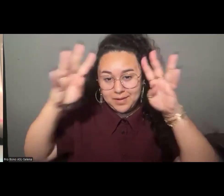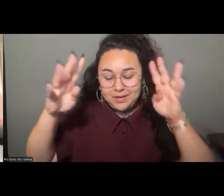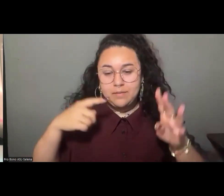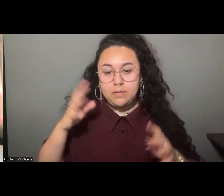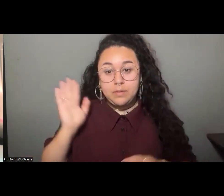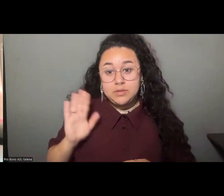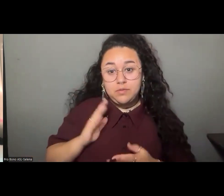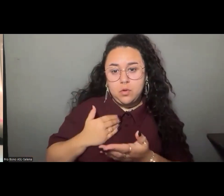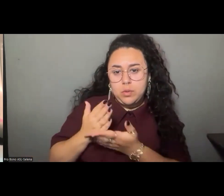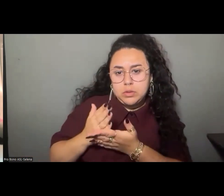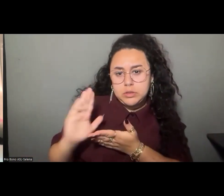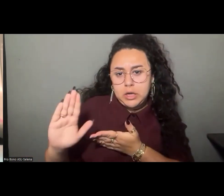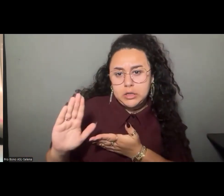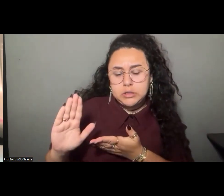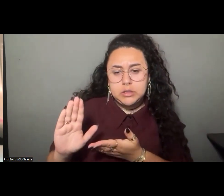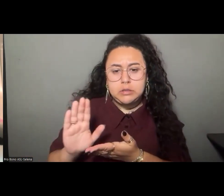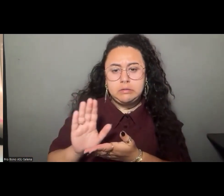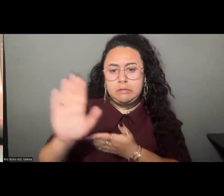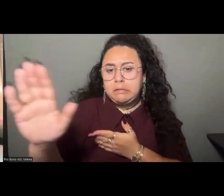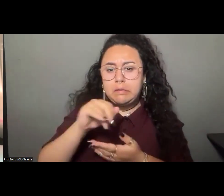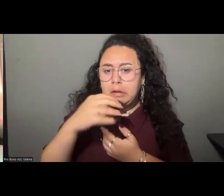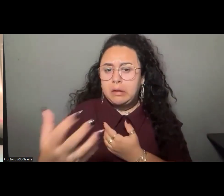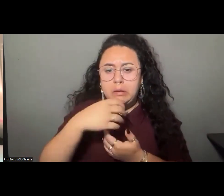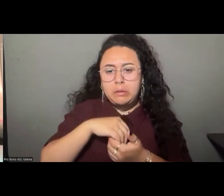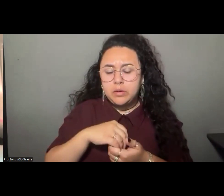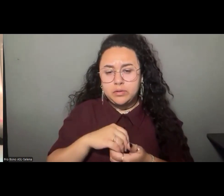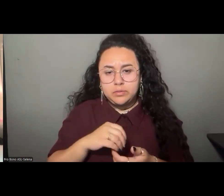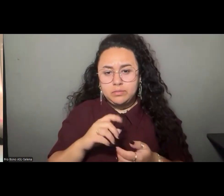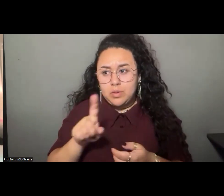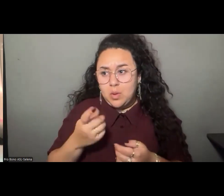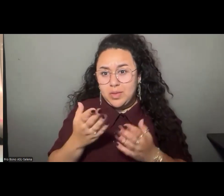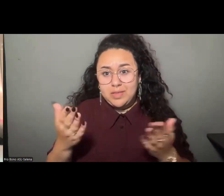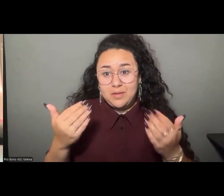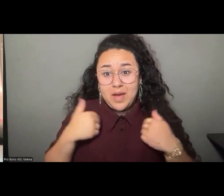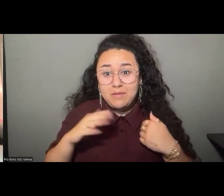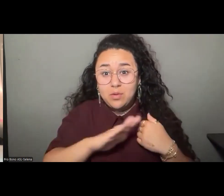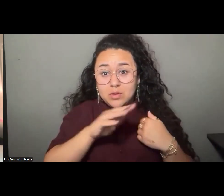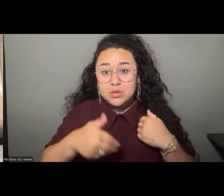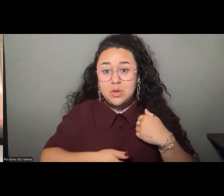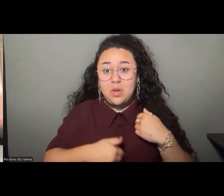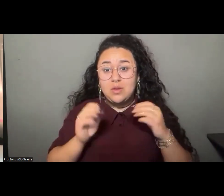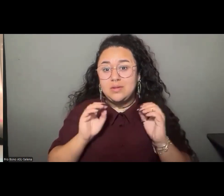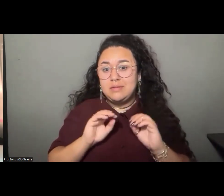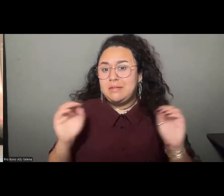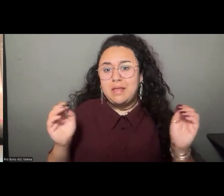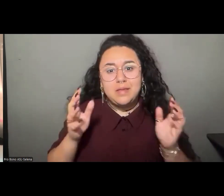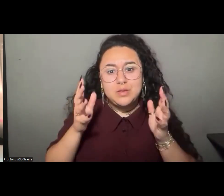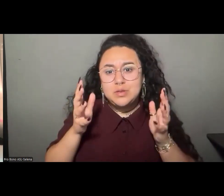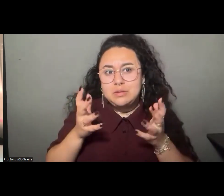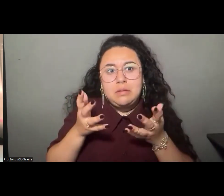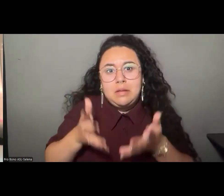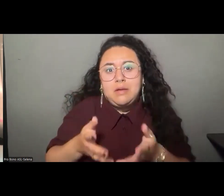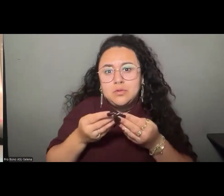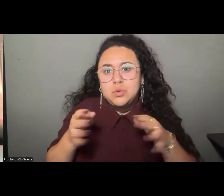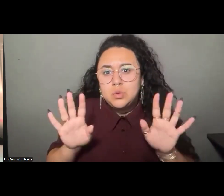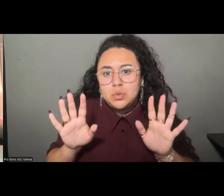if all that you have is your soul, you have nothing to lose. And of course, as you do that, and both the powers that be